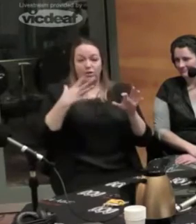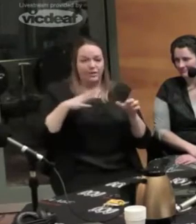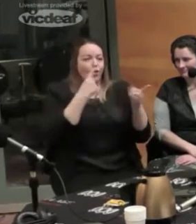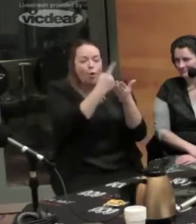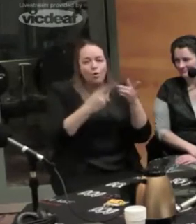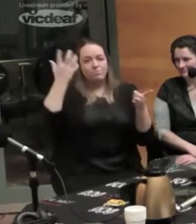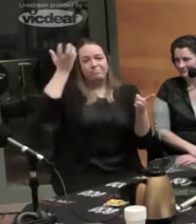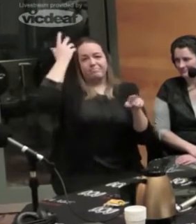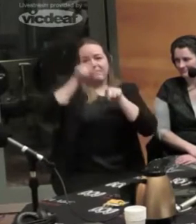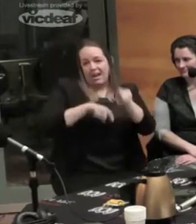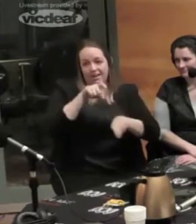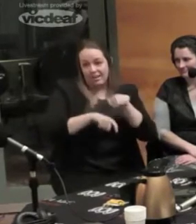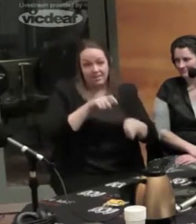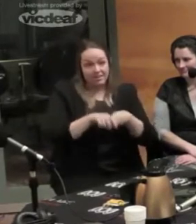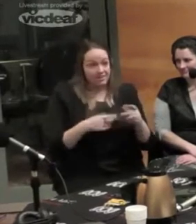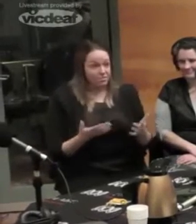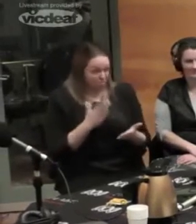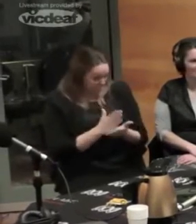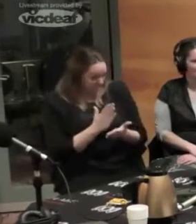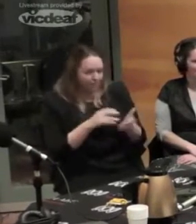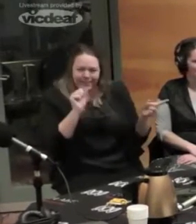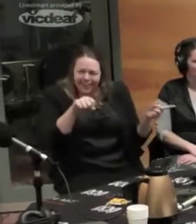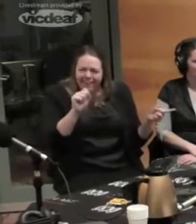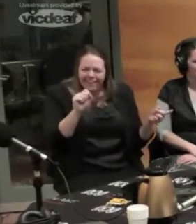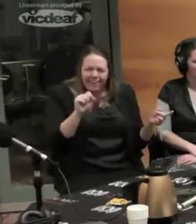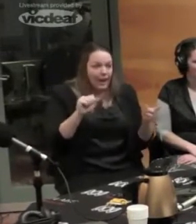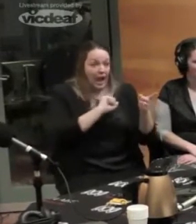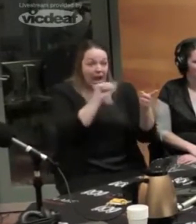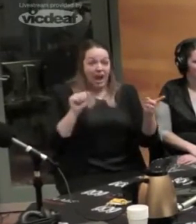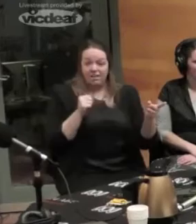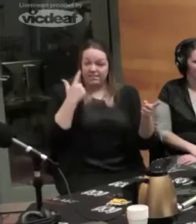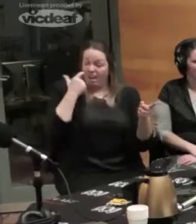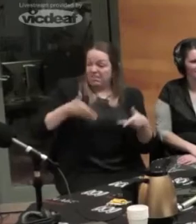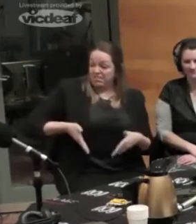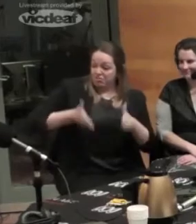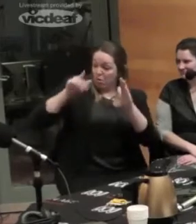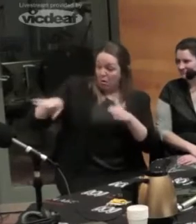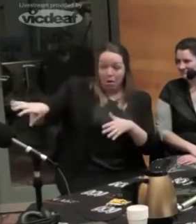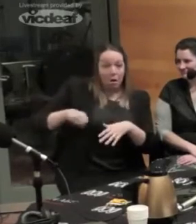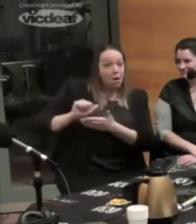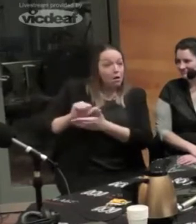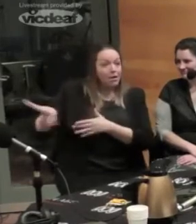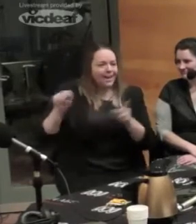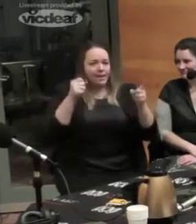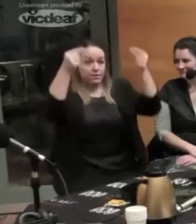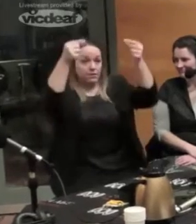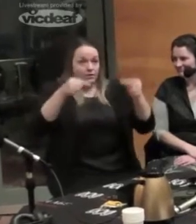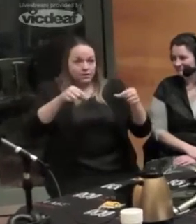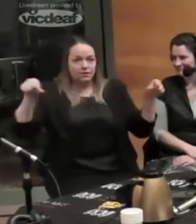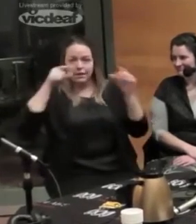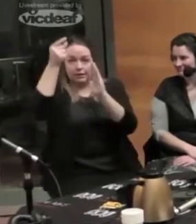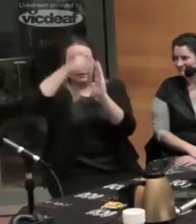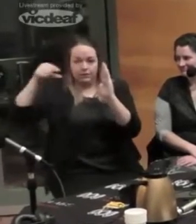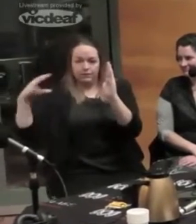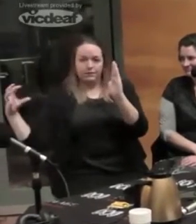fancy bike. I've never seen, are they? Yeah. We found ours on the side of the road. They've got those brackets with slots on them, so you can loosen the